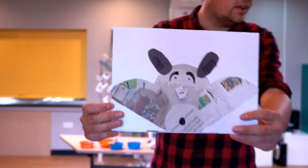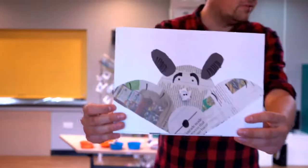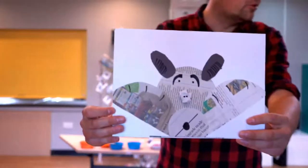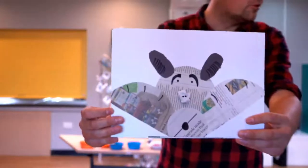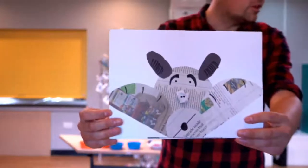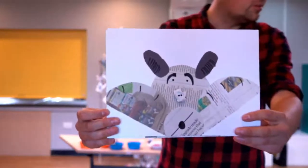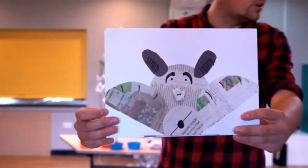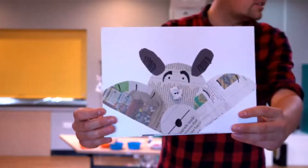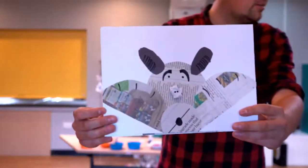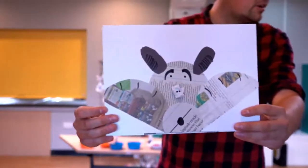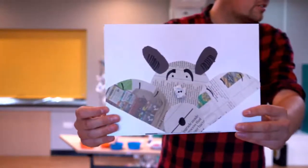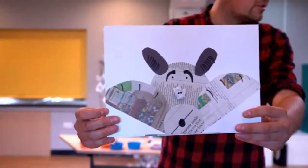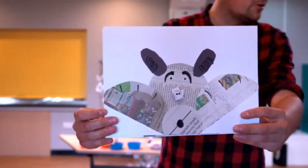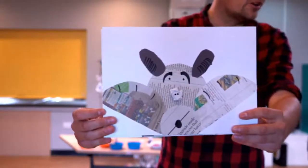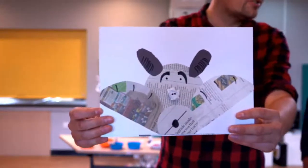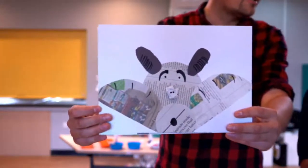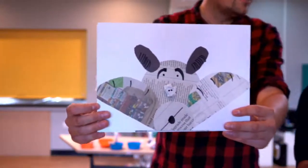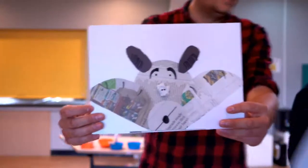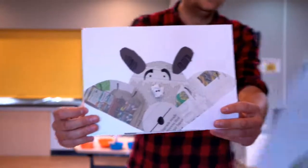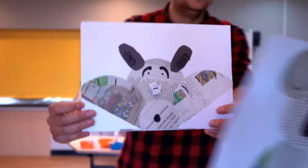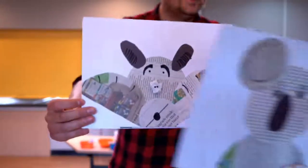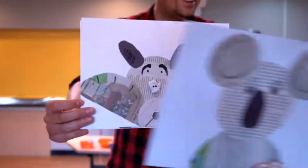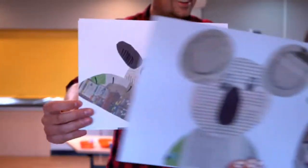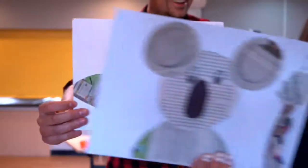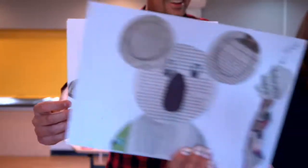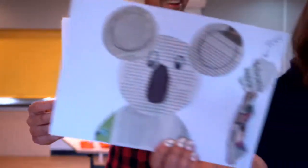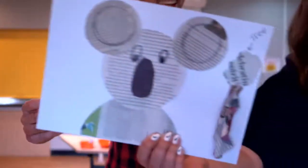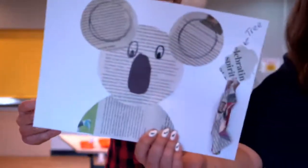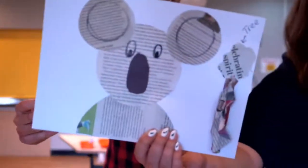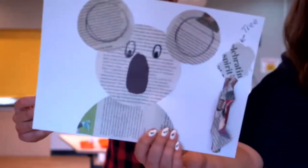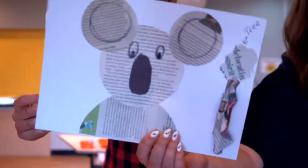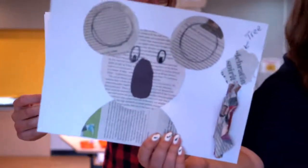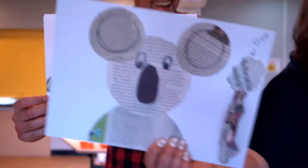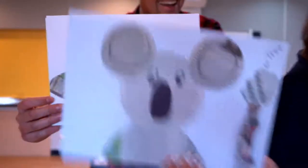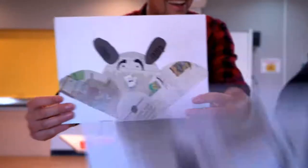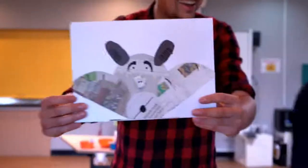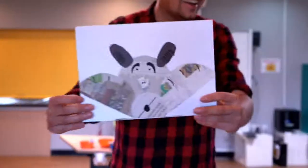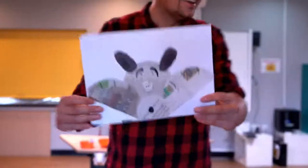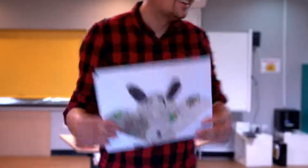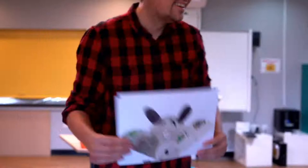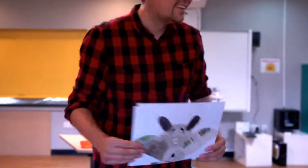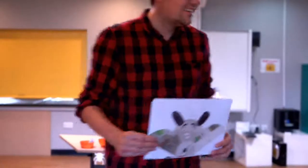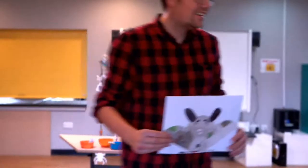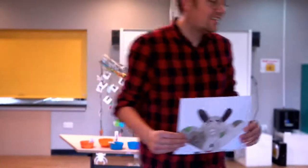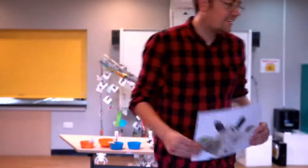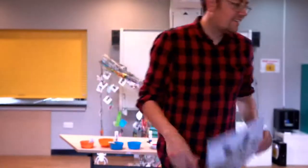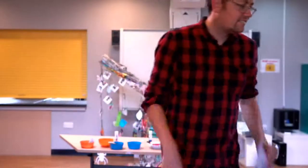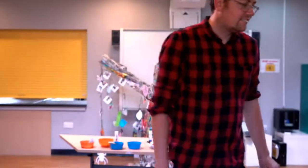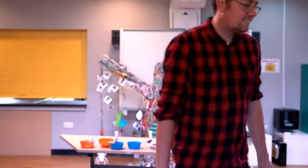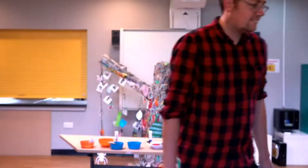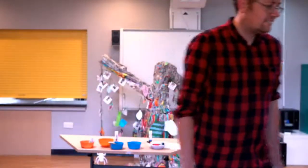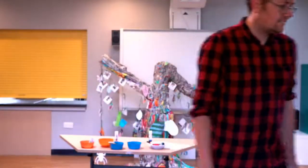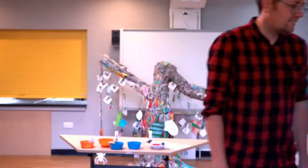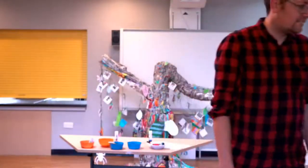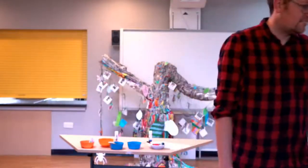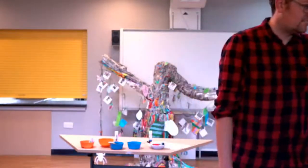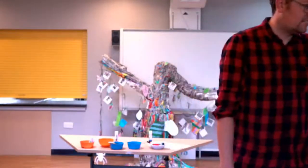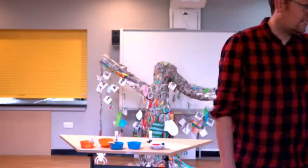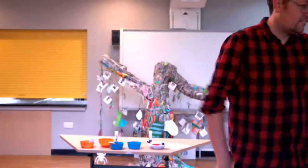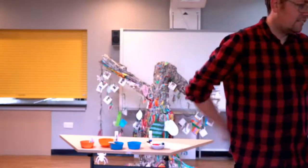more so people can see it because it's so good. I'm just going to throw mine in front of yours. There we go. Okay. So, if you want